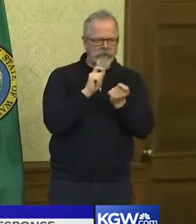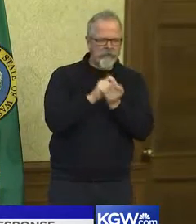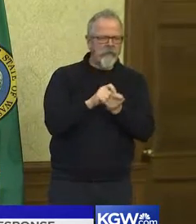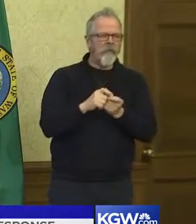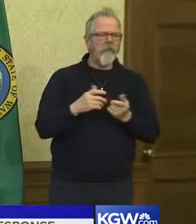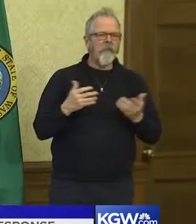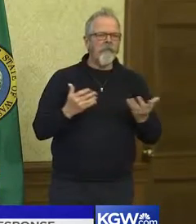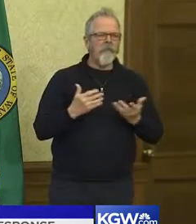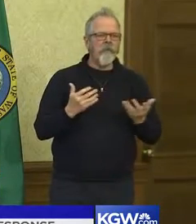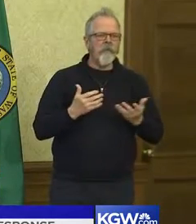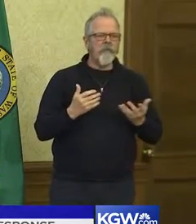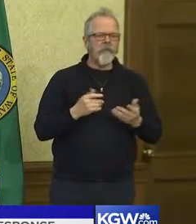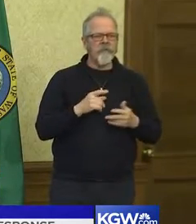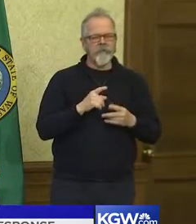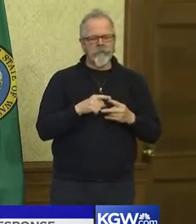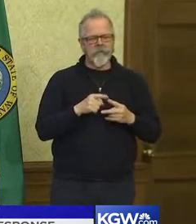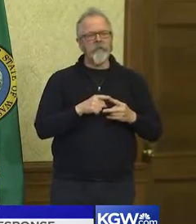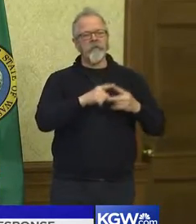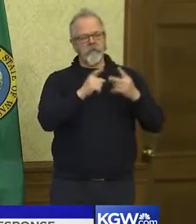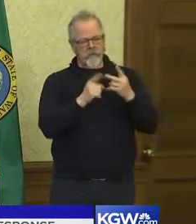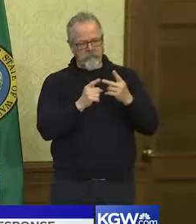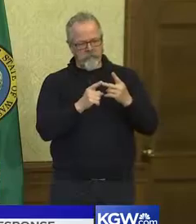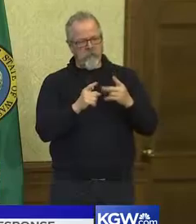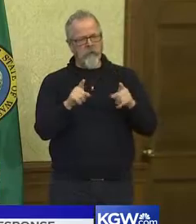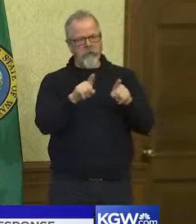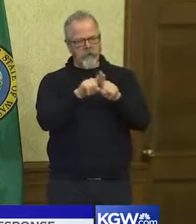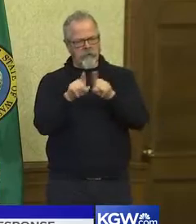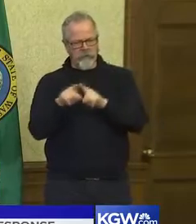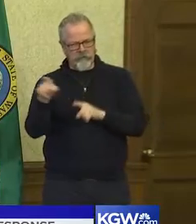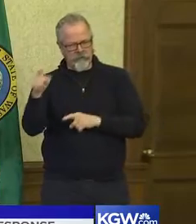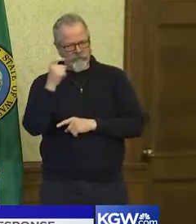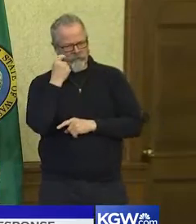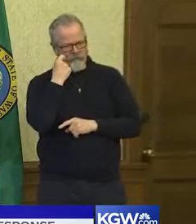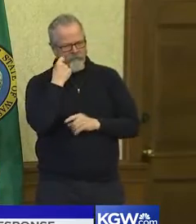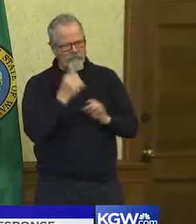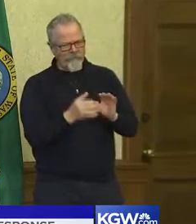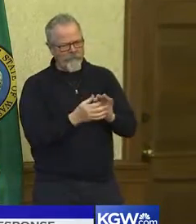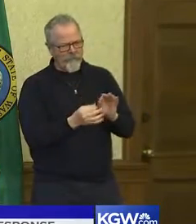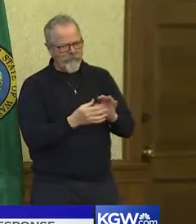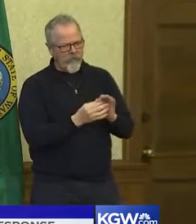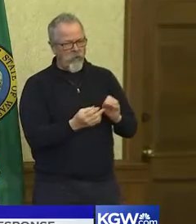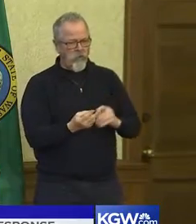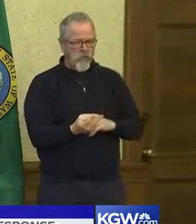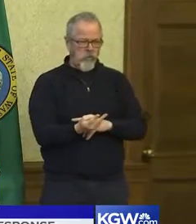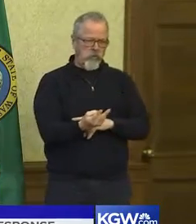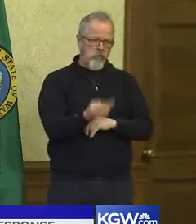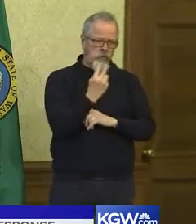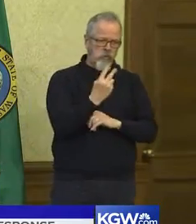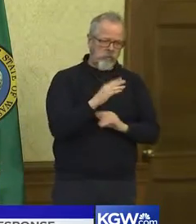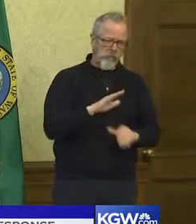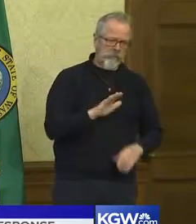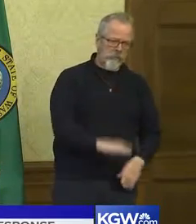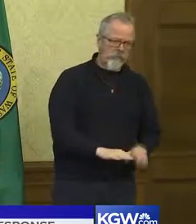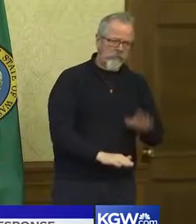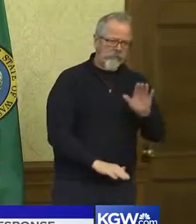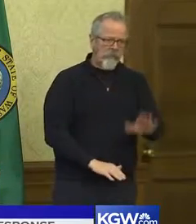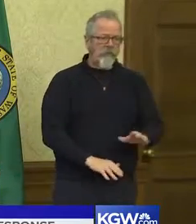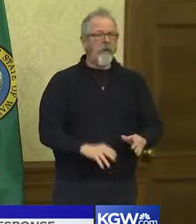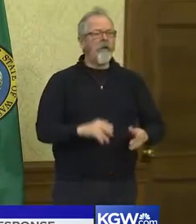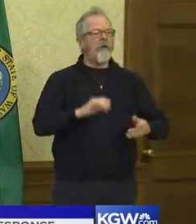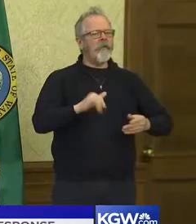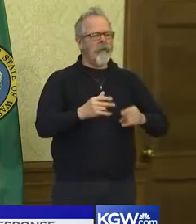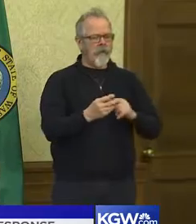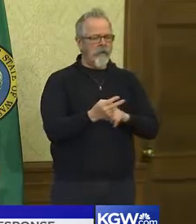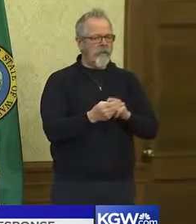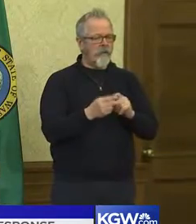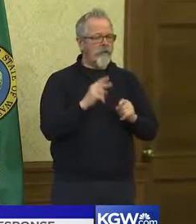of people? It'll show that people are ineligible initially. Absolutely. Thank you so much for asking that. In terms